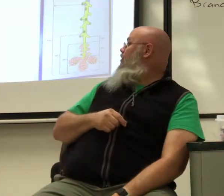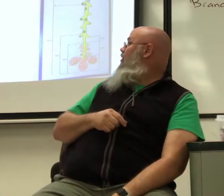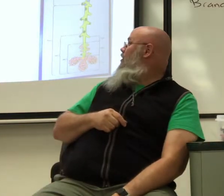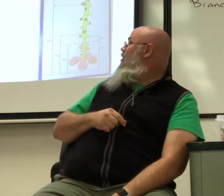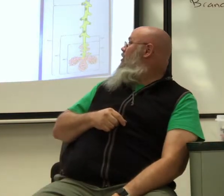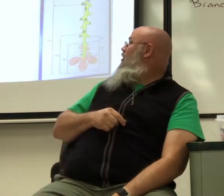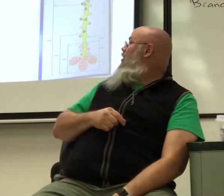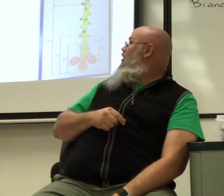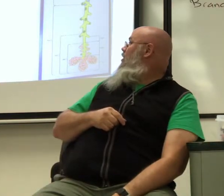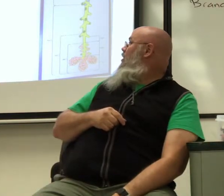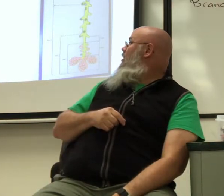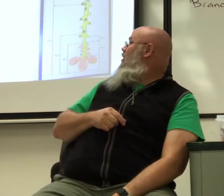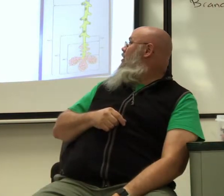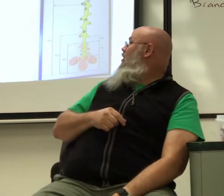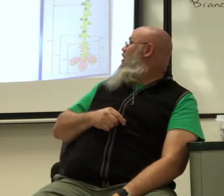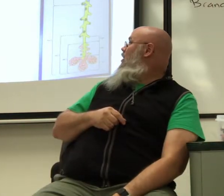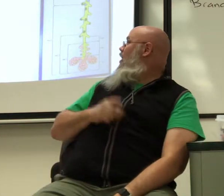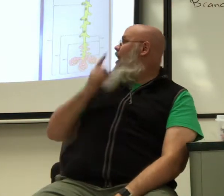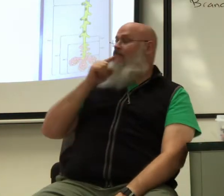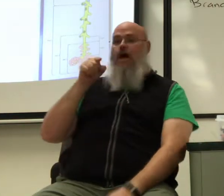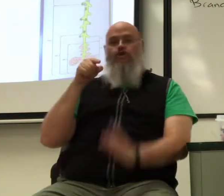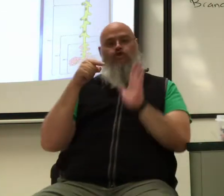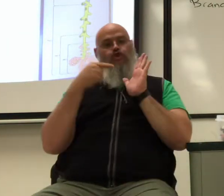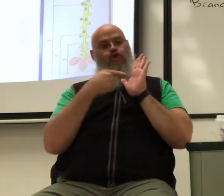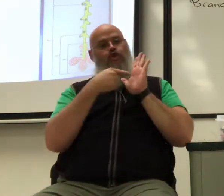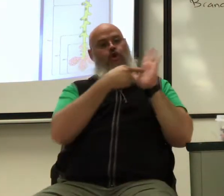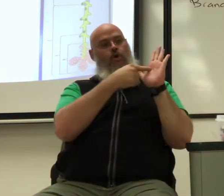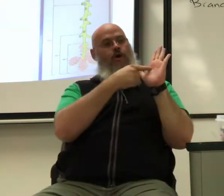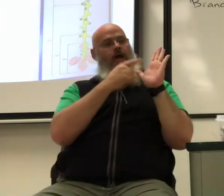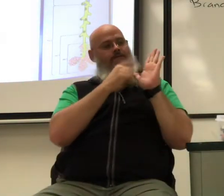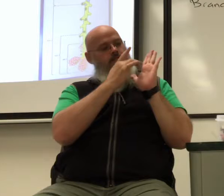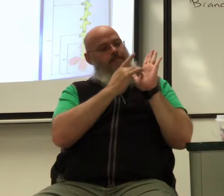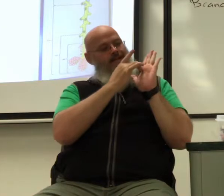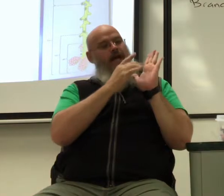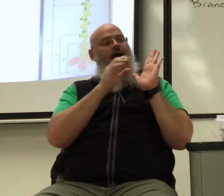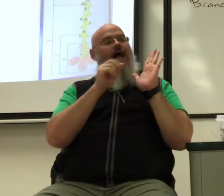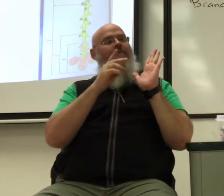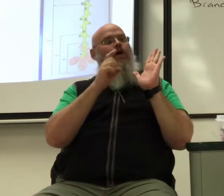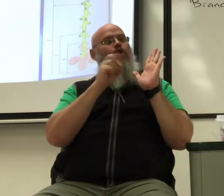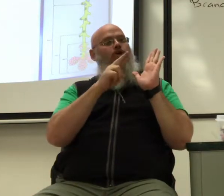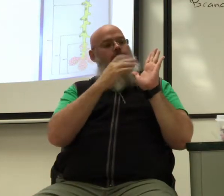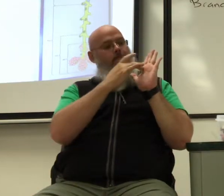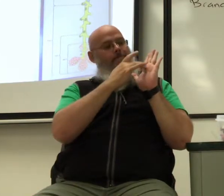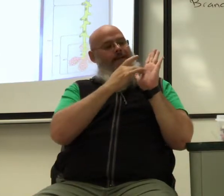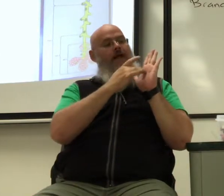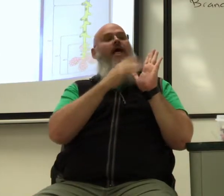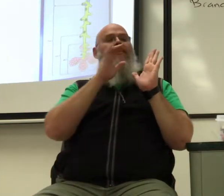here. But if I point to a bronchial that has a little alveolar space on it, it's the respiratory bronchial.